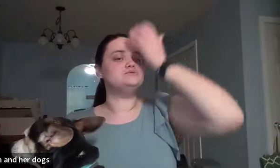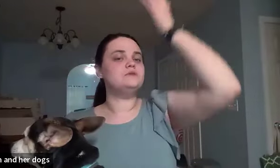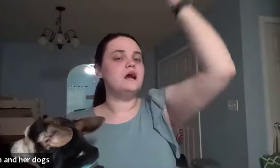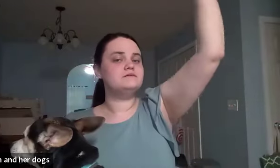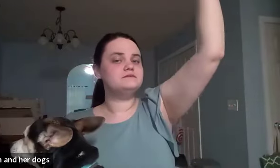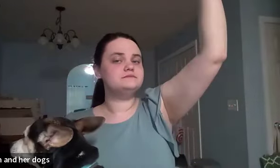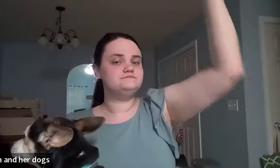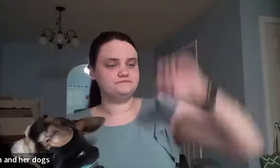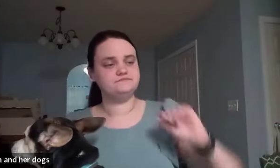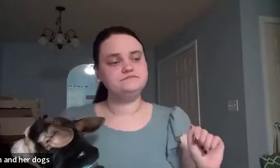Giraffe.